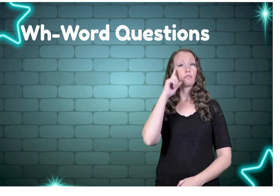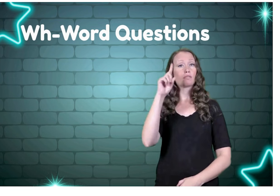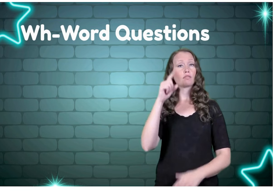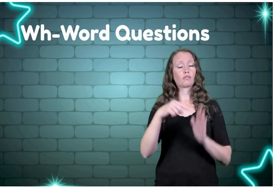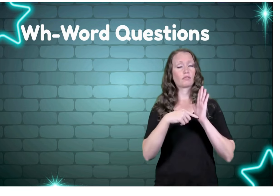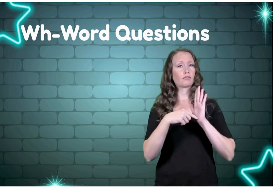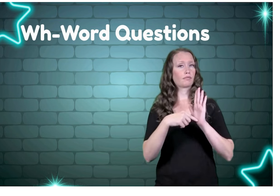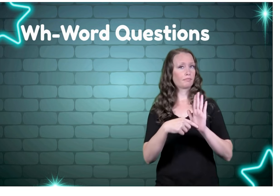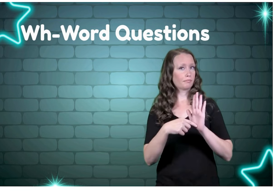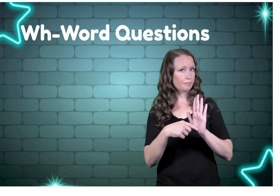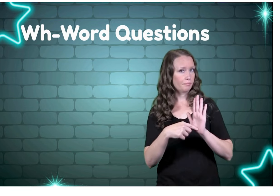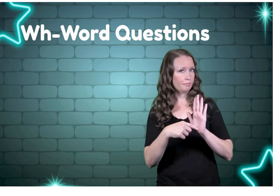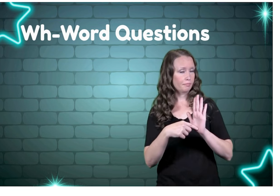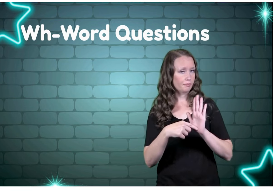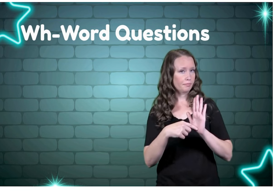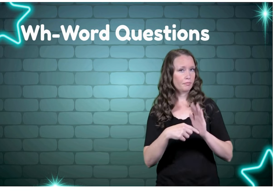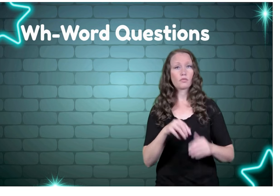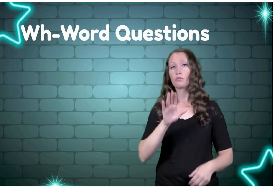again.